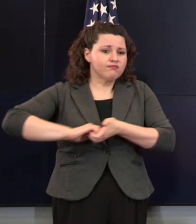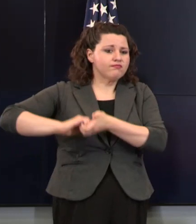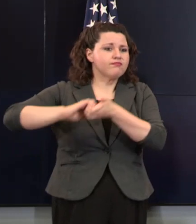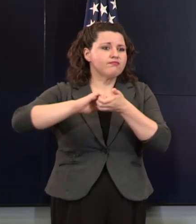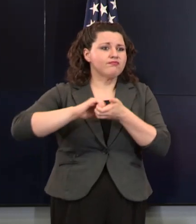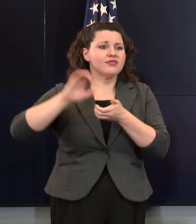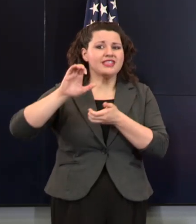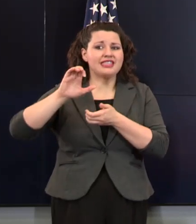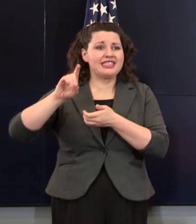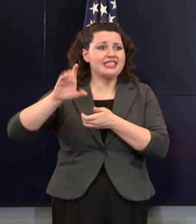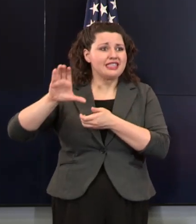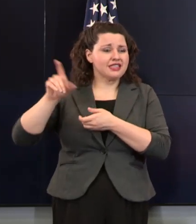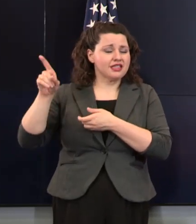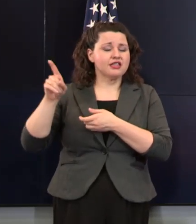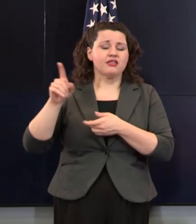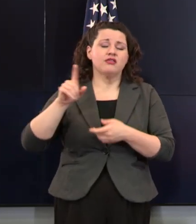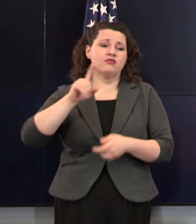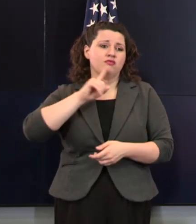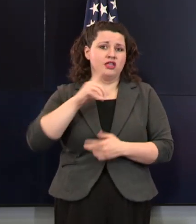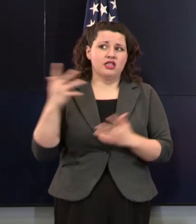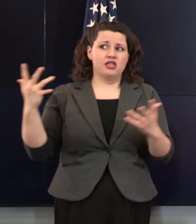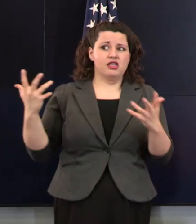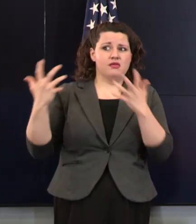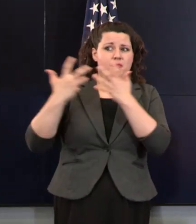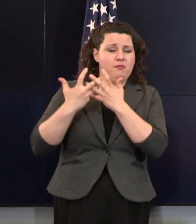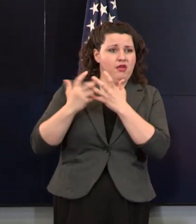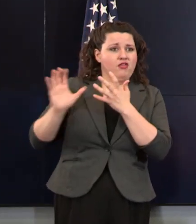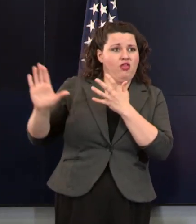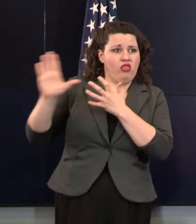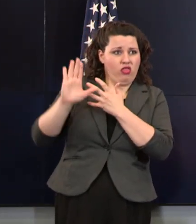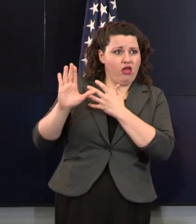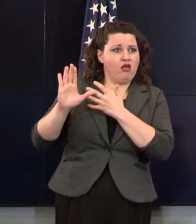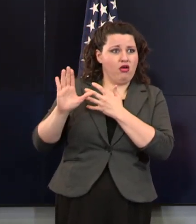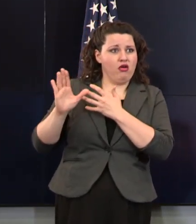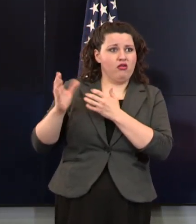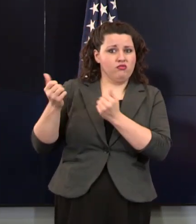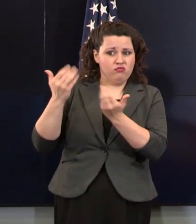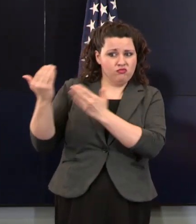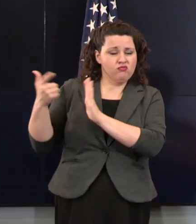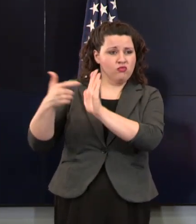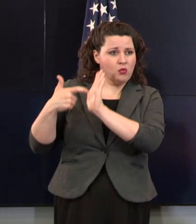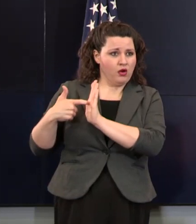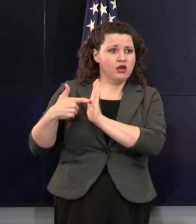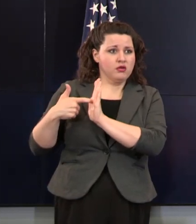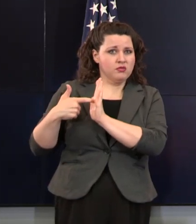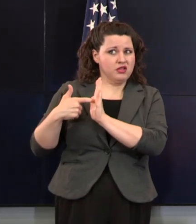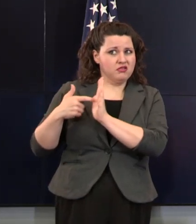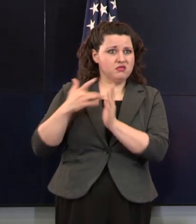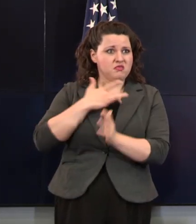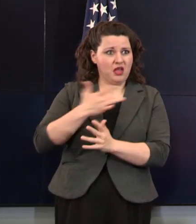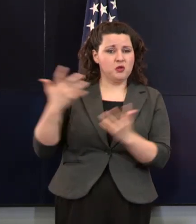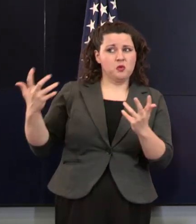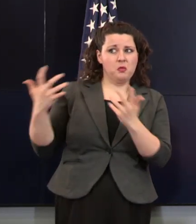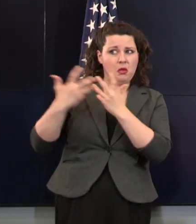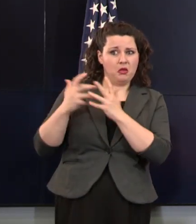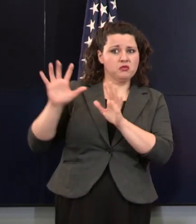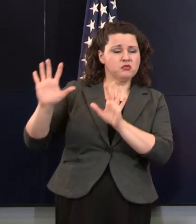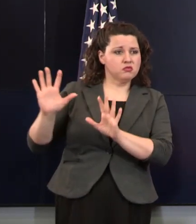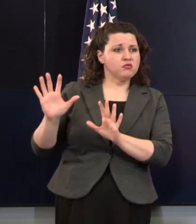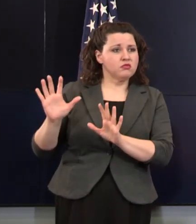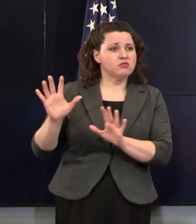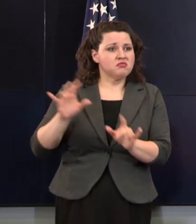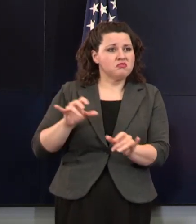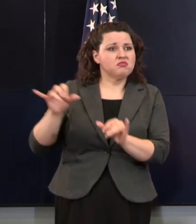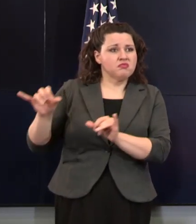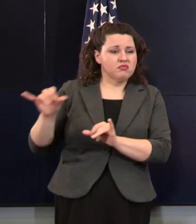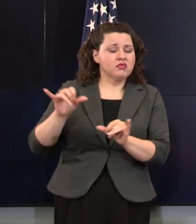with the CDC. We've aligned very well with much of what they've asked and required and encouraged states to do